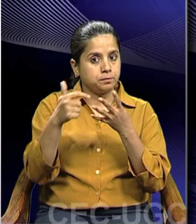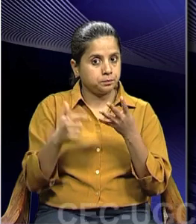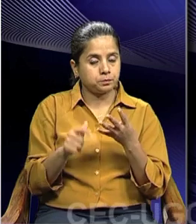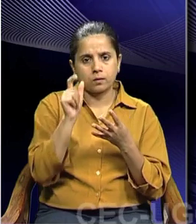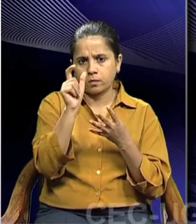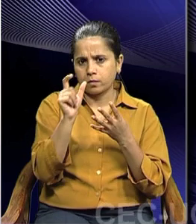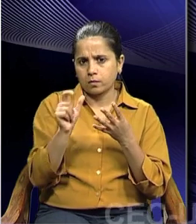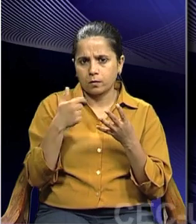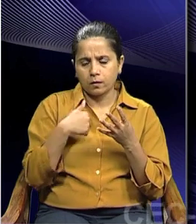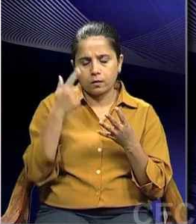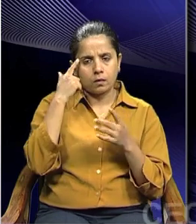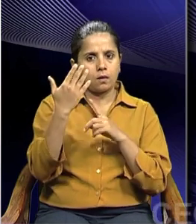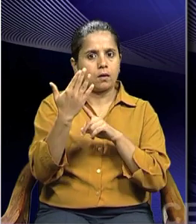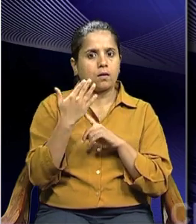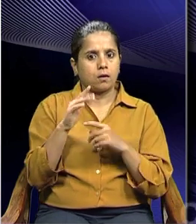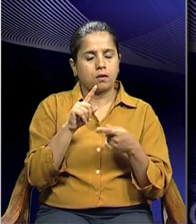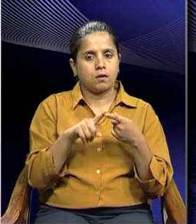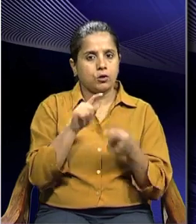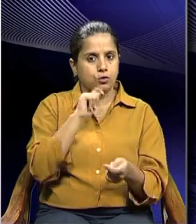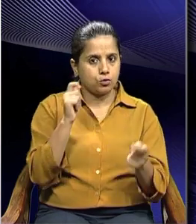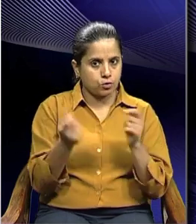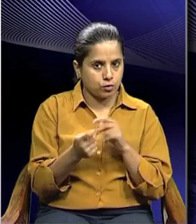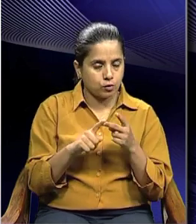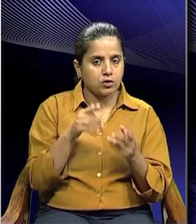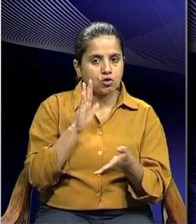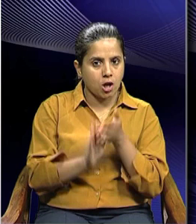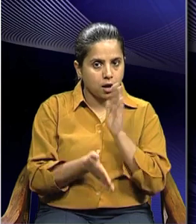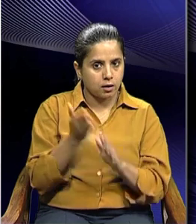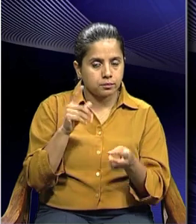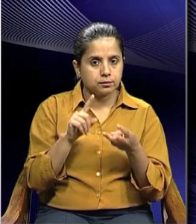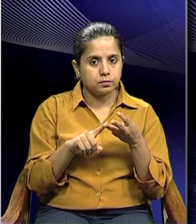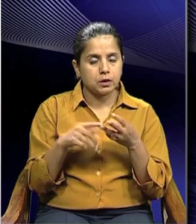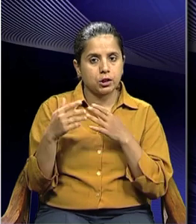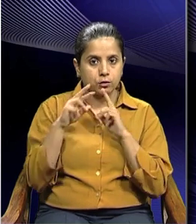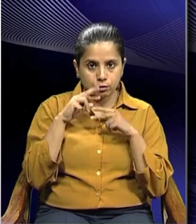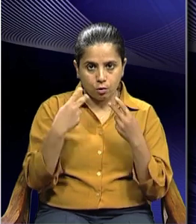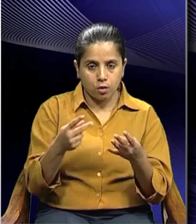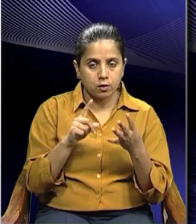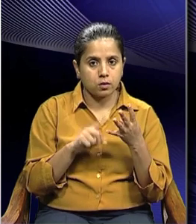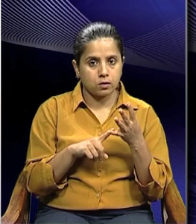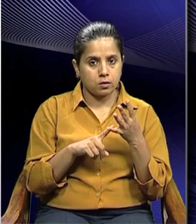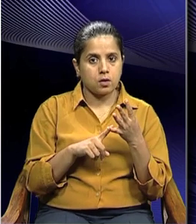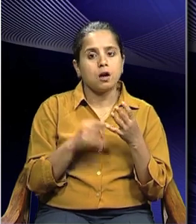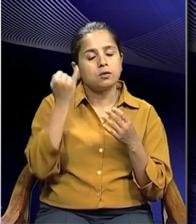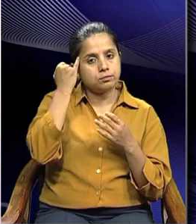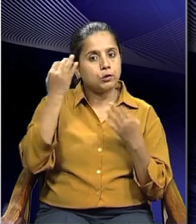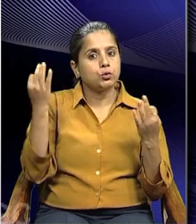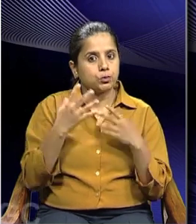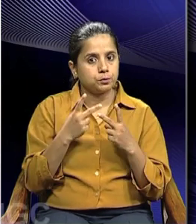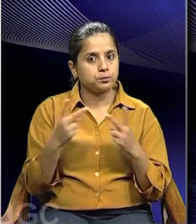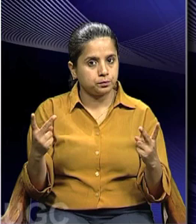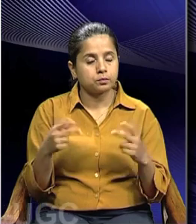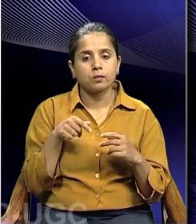words coming in front of us. One is change, another is challenge, third is response, and fourth is initiative.